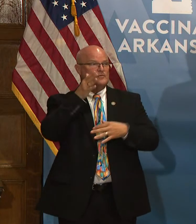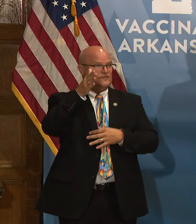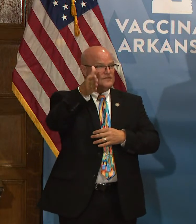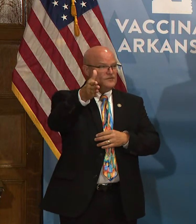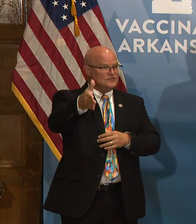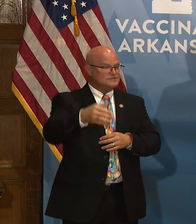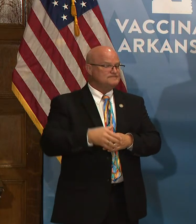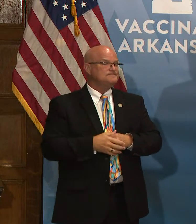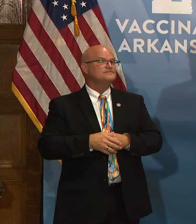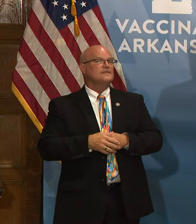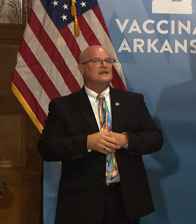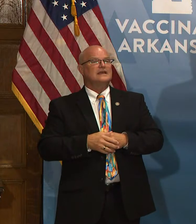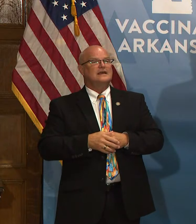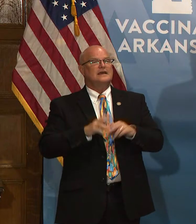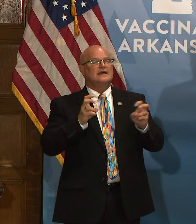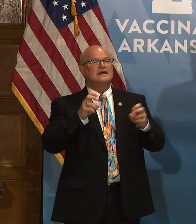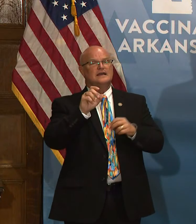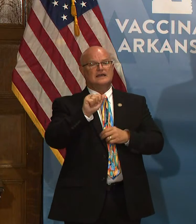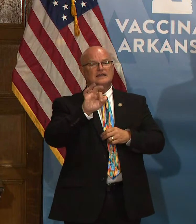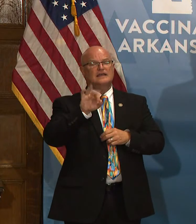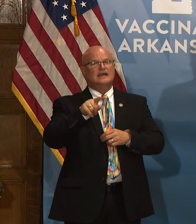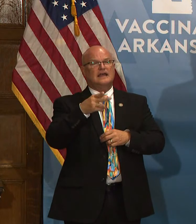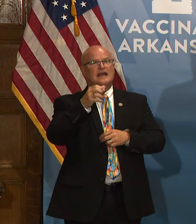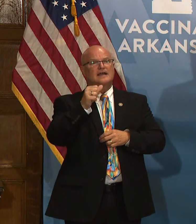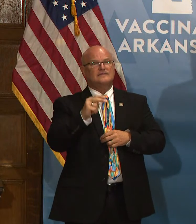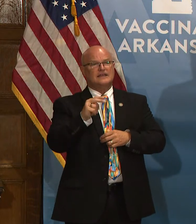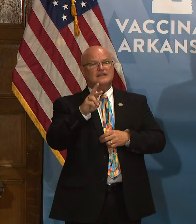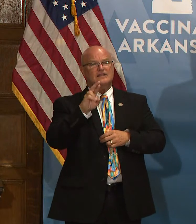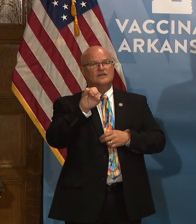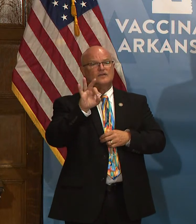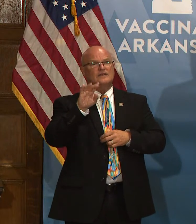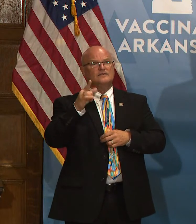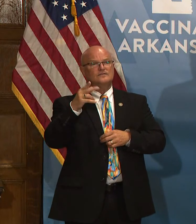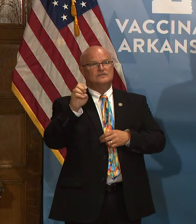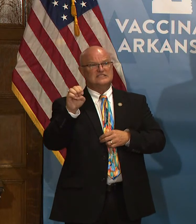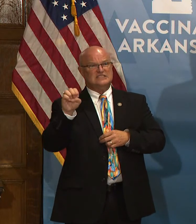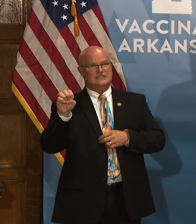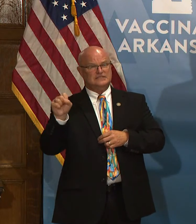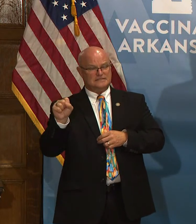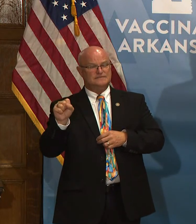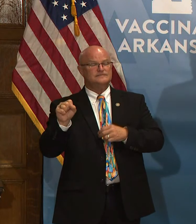future. In terms of the Afghan refugees,